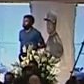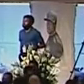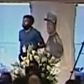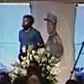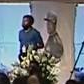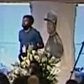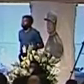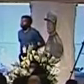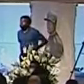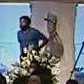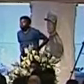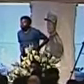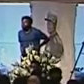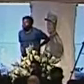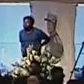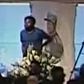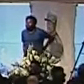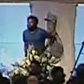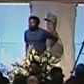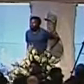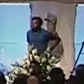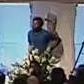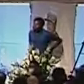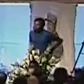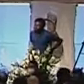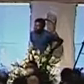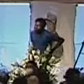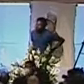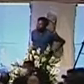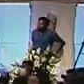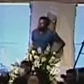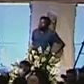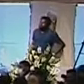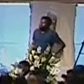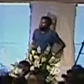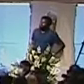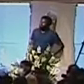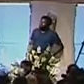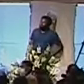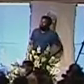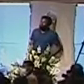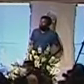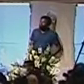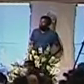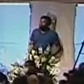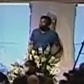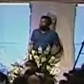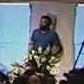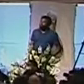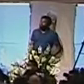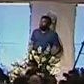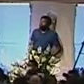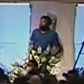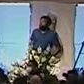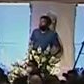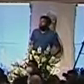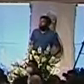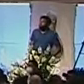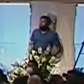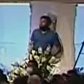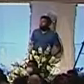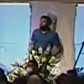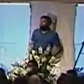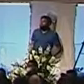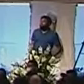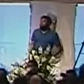be bound? When my Jesus died for you and me. Jesus died for you and me. This is